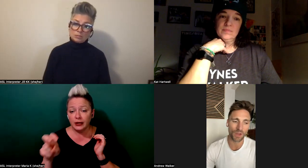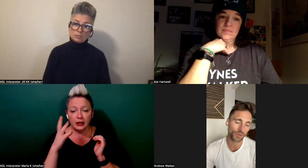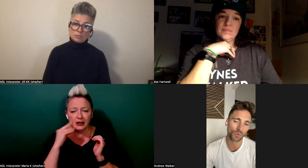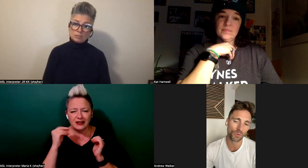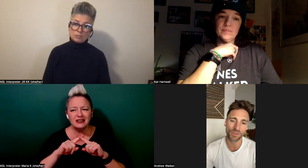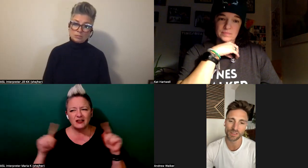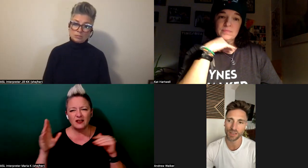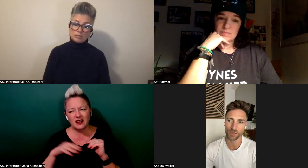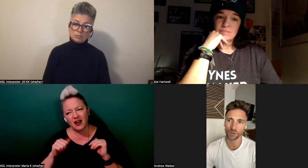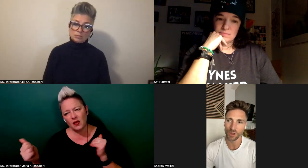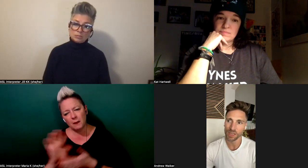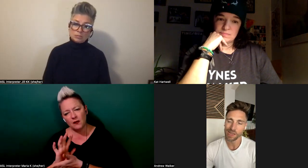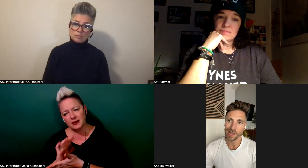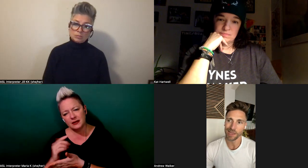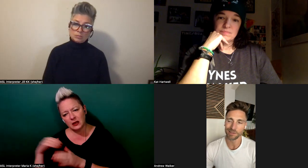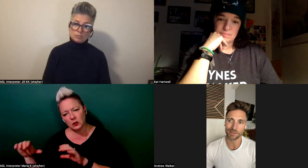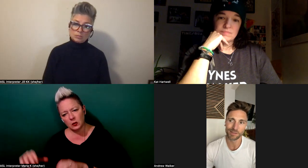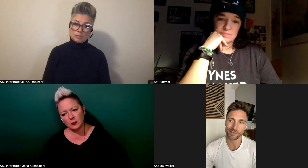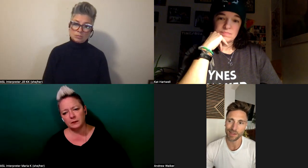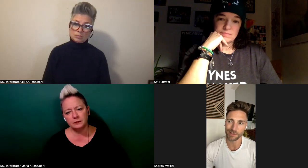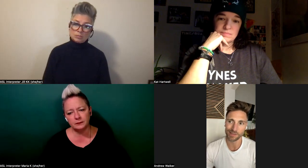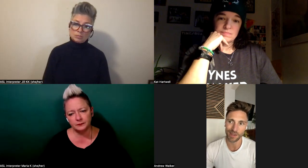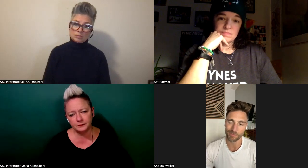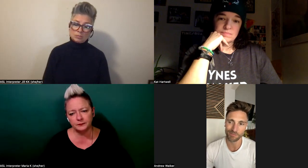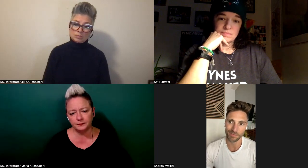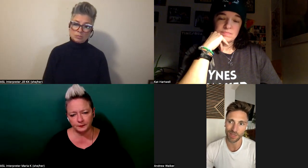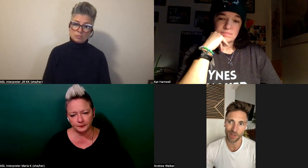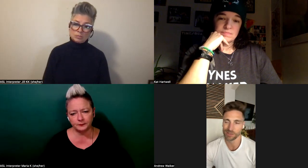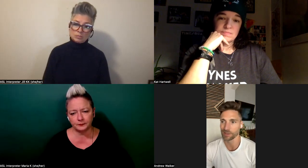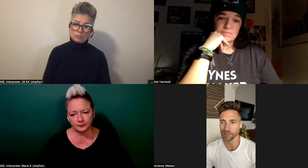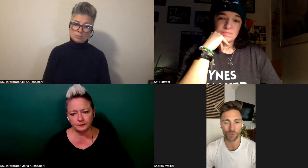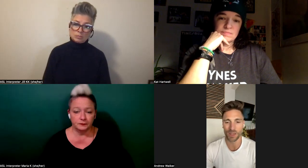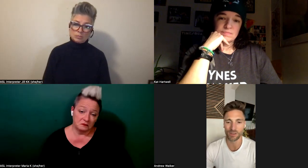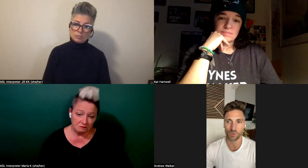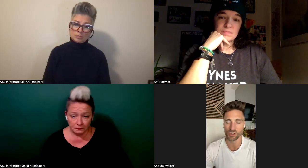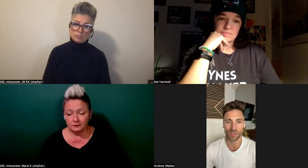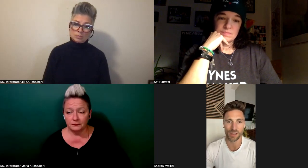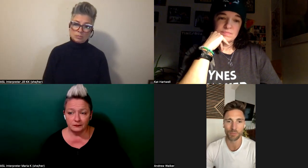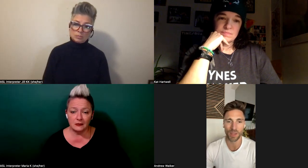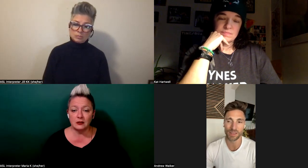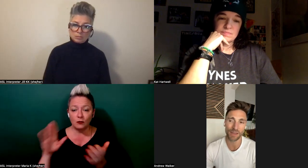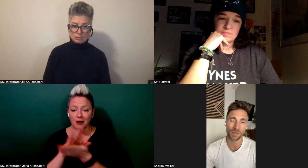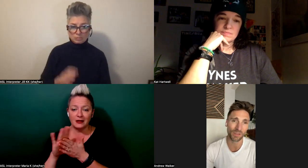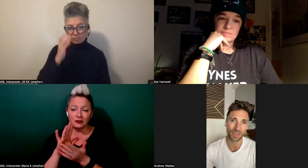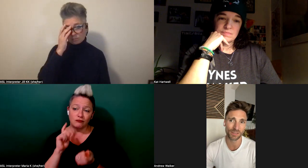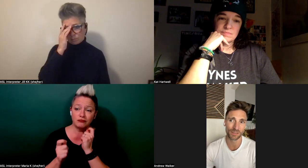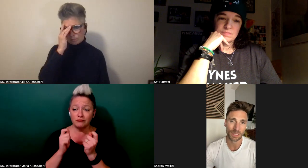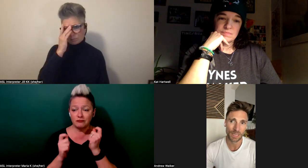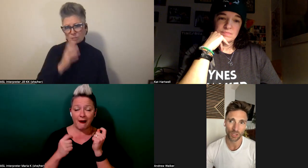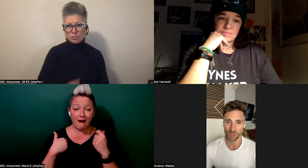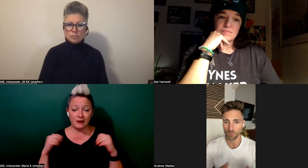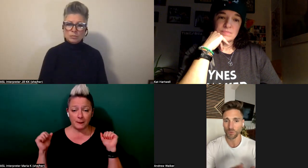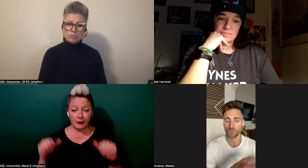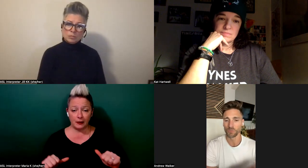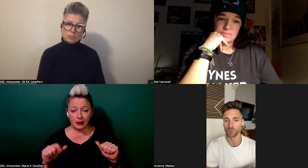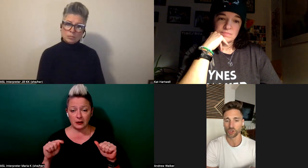any of the other movies that I do. And it's you know, it's so nice to switch things up and to have the ability to,